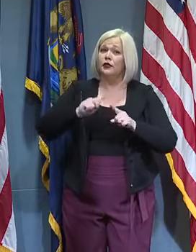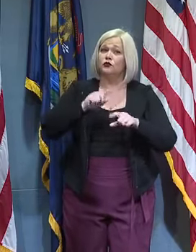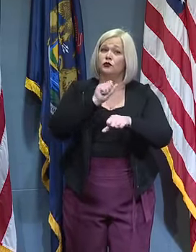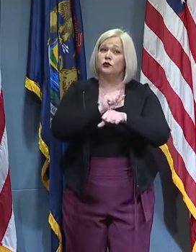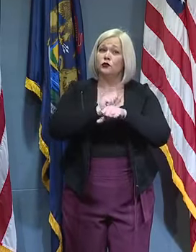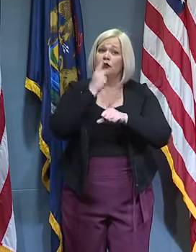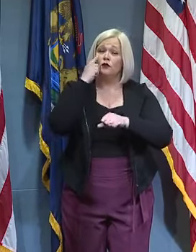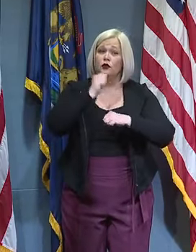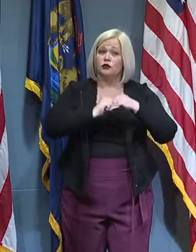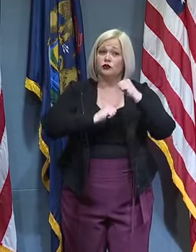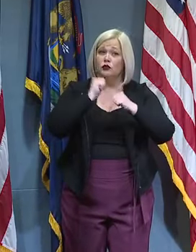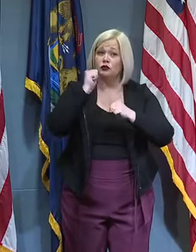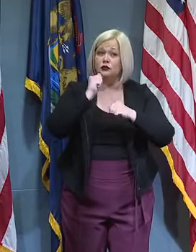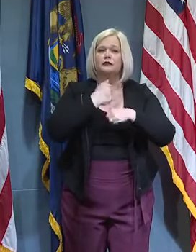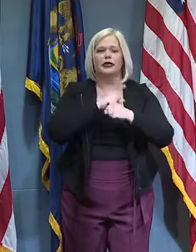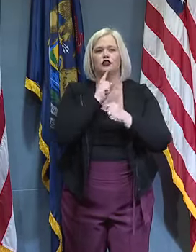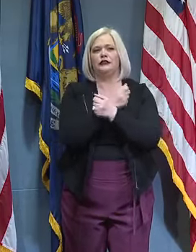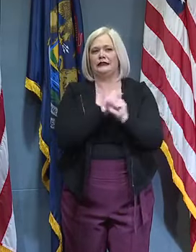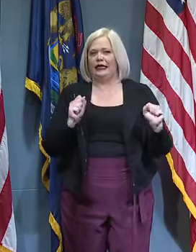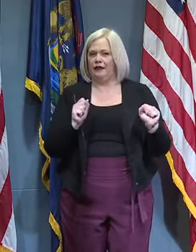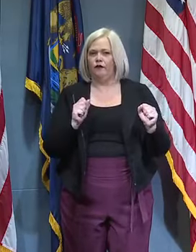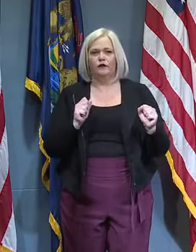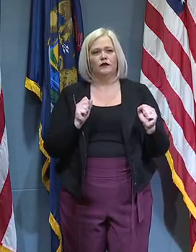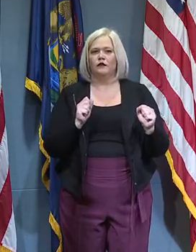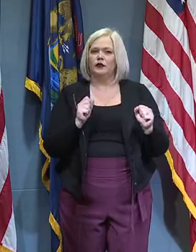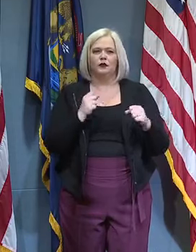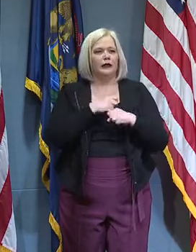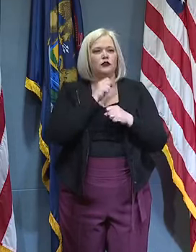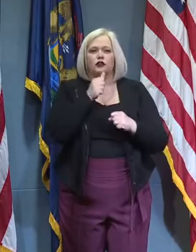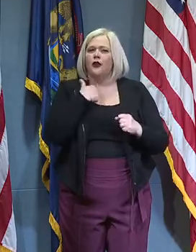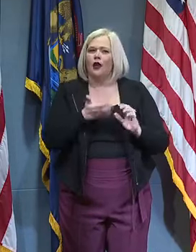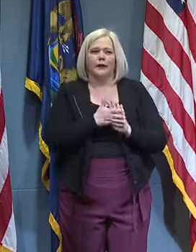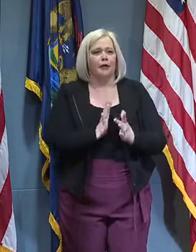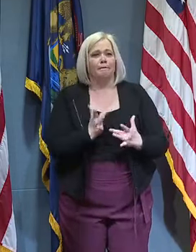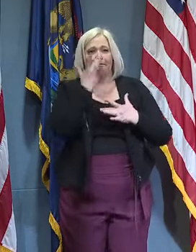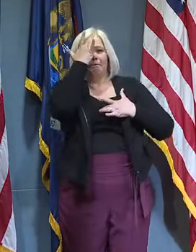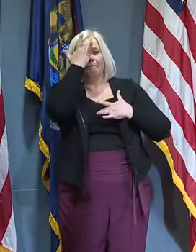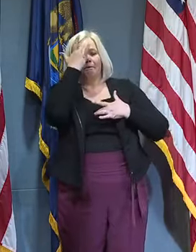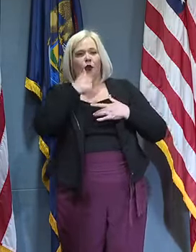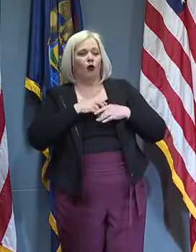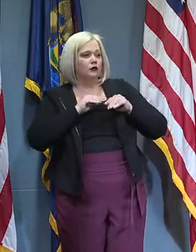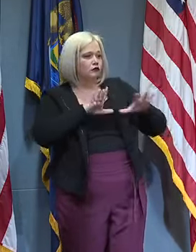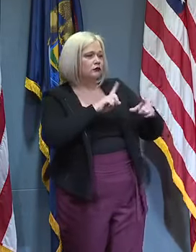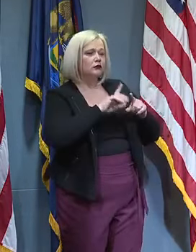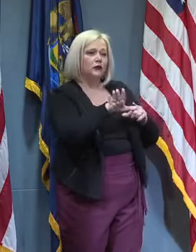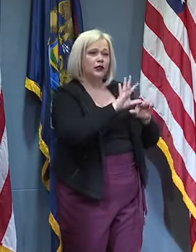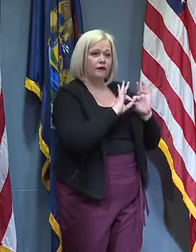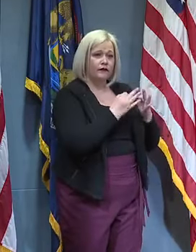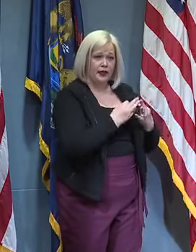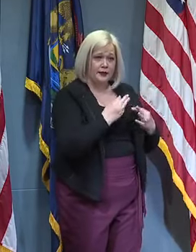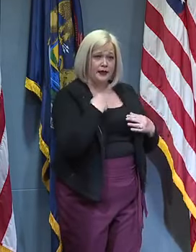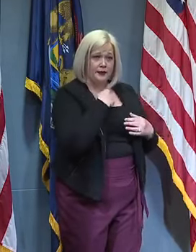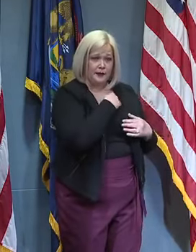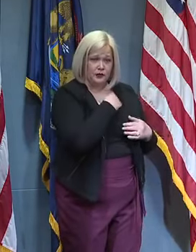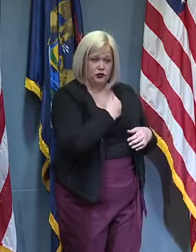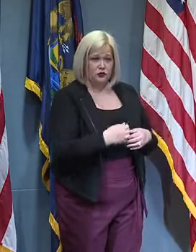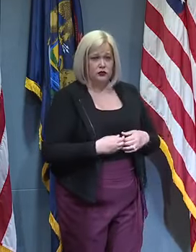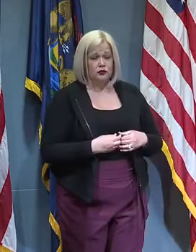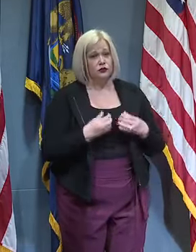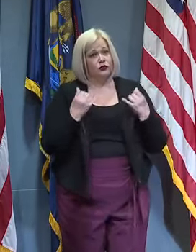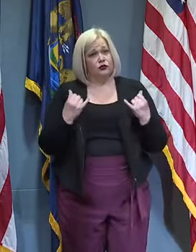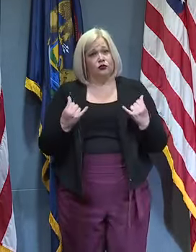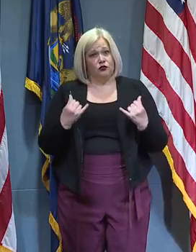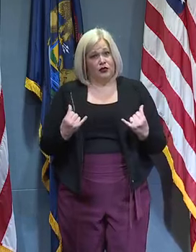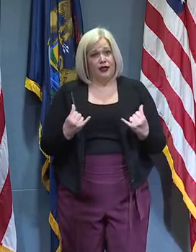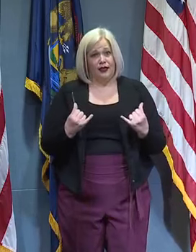do so safely without fear of catching the virus or spreading it to their loved ones at home. Today's action marks